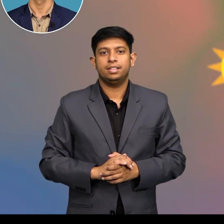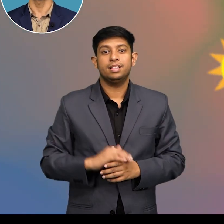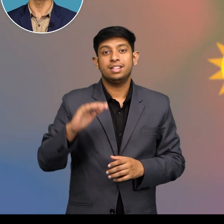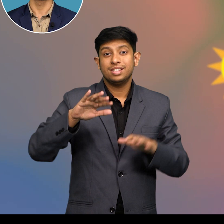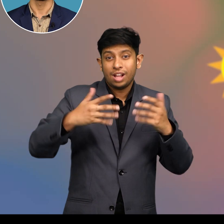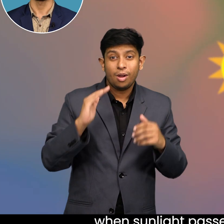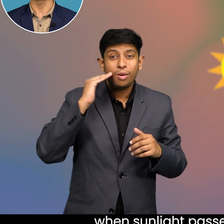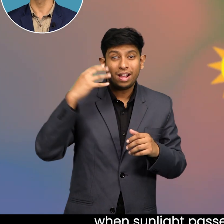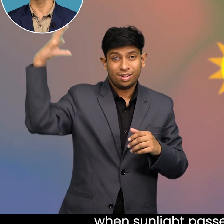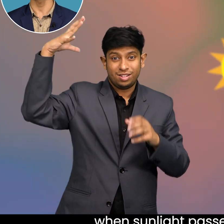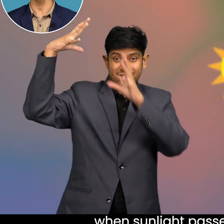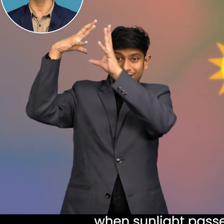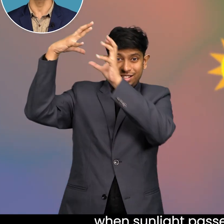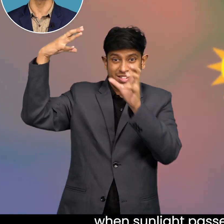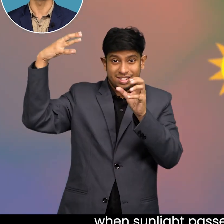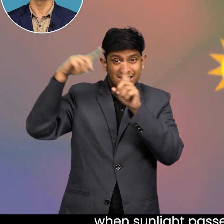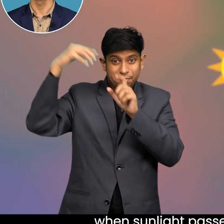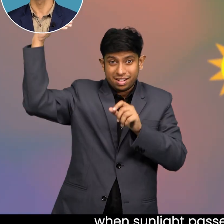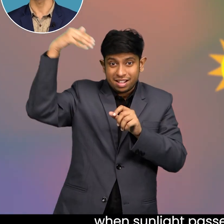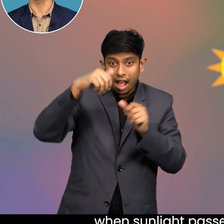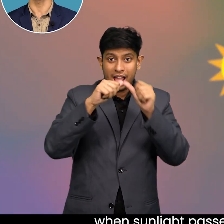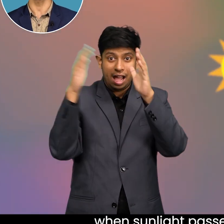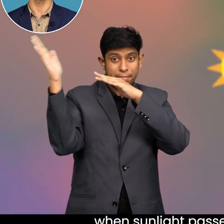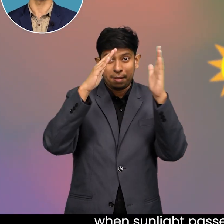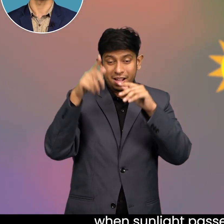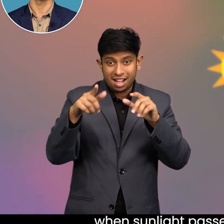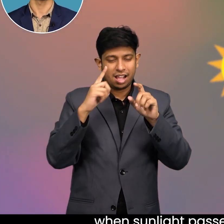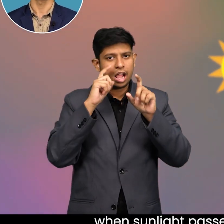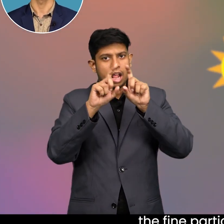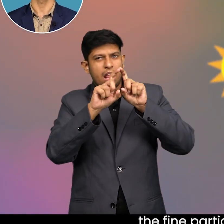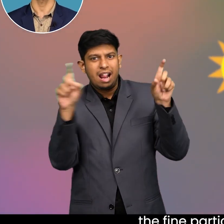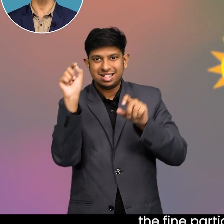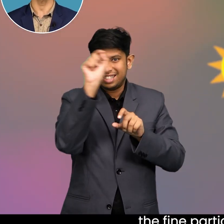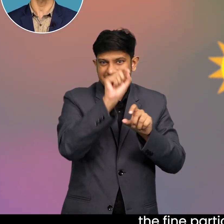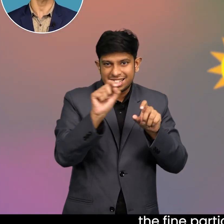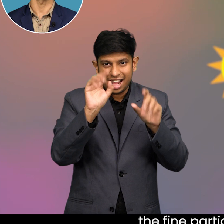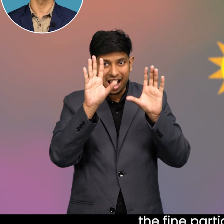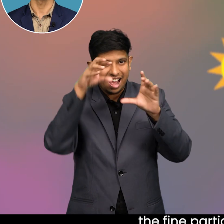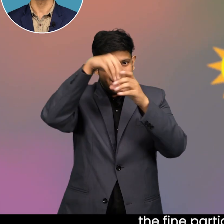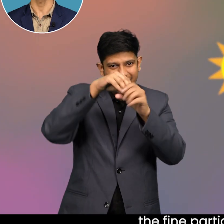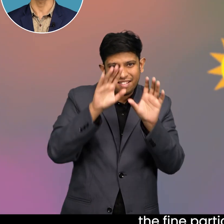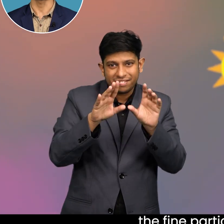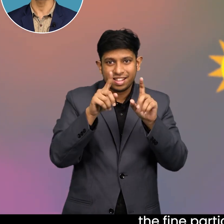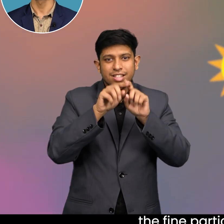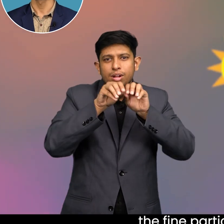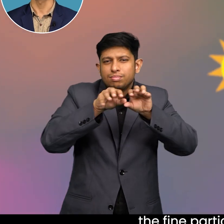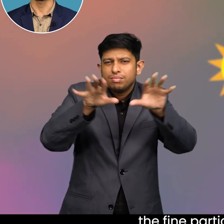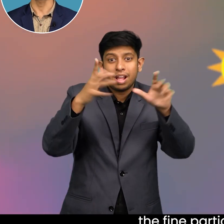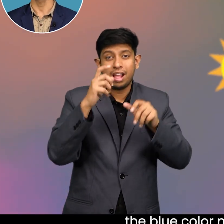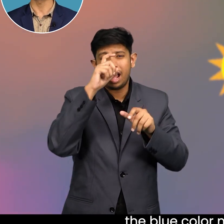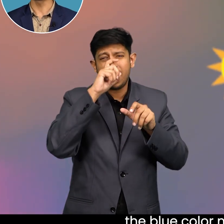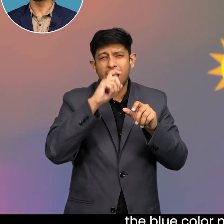Thus, when sunlight passes through the atmosphere, we find particles in the air